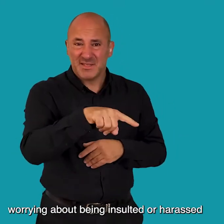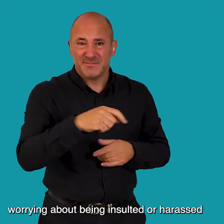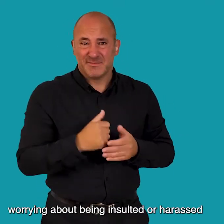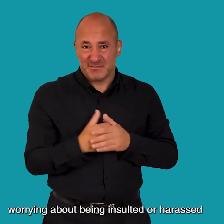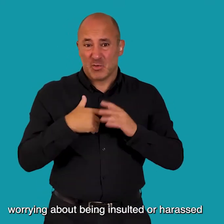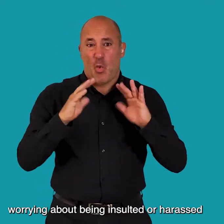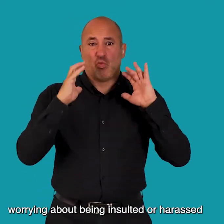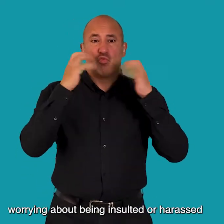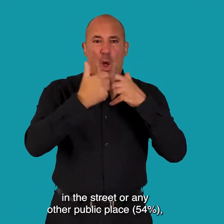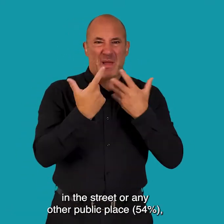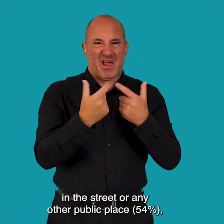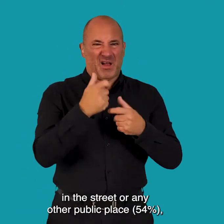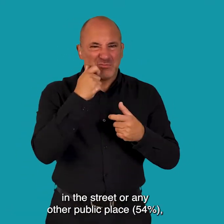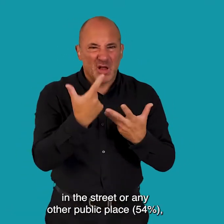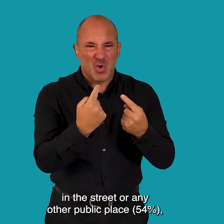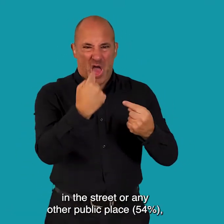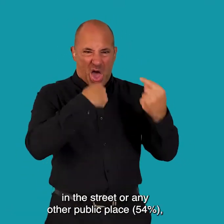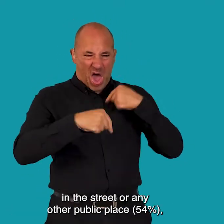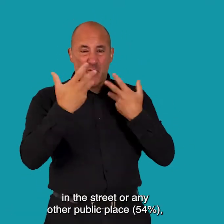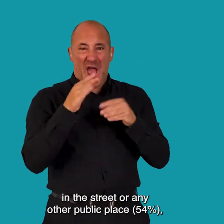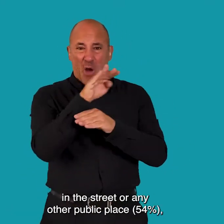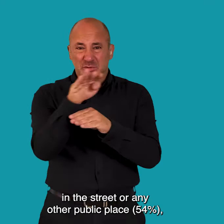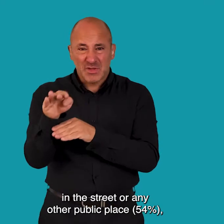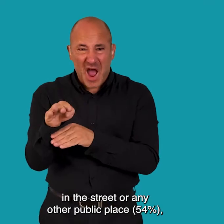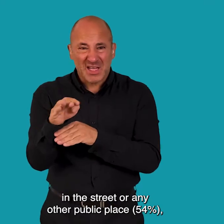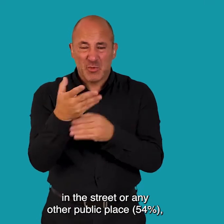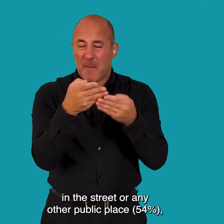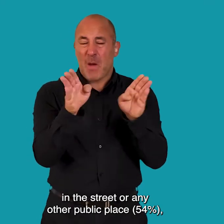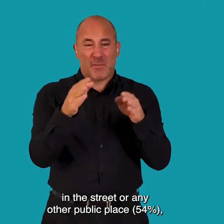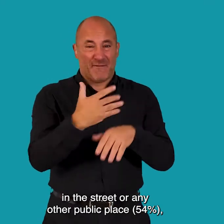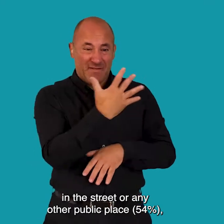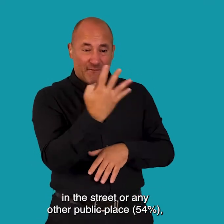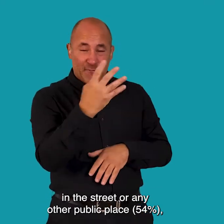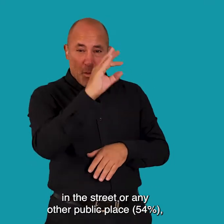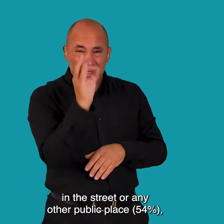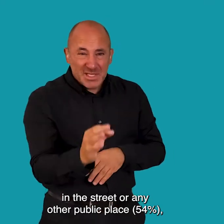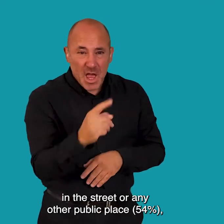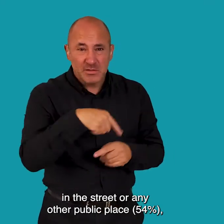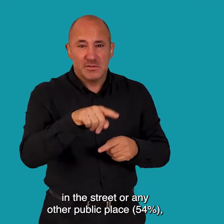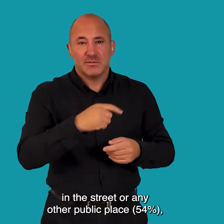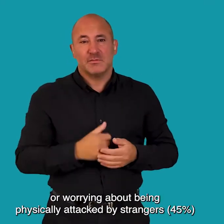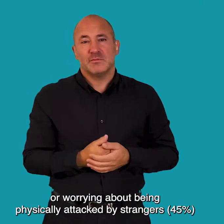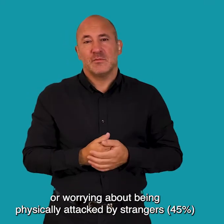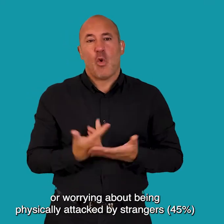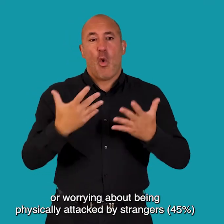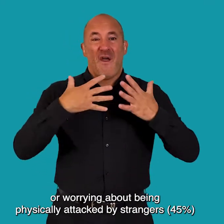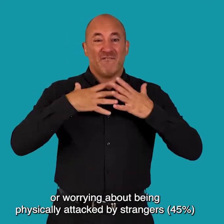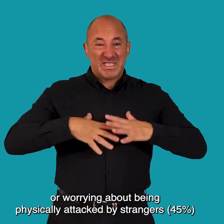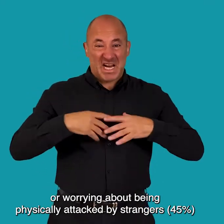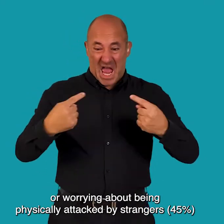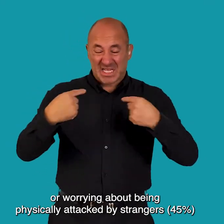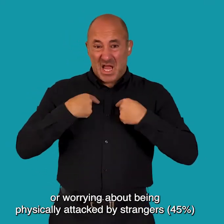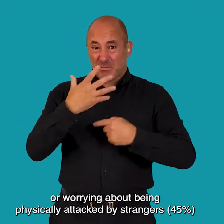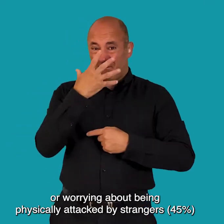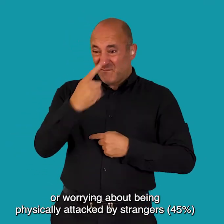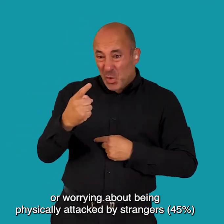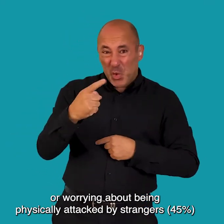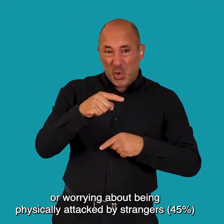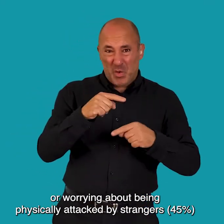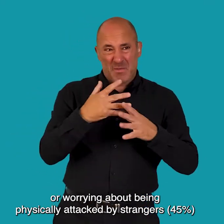insulted or harassed in the street or any other public place, 54%, or worrying about being physically attacked by